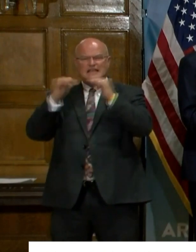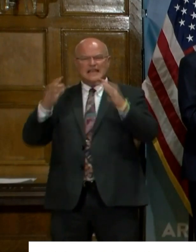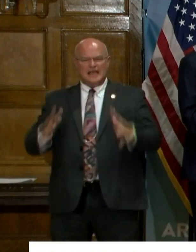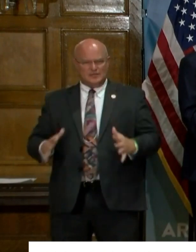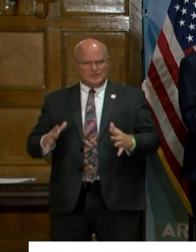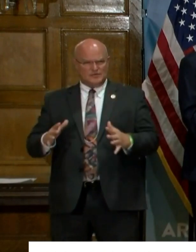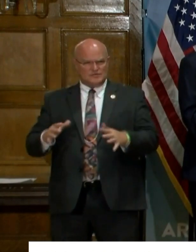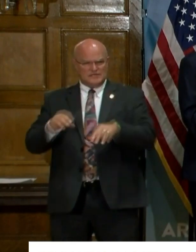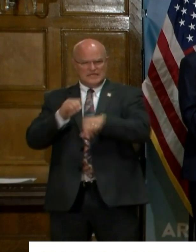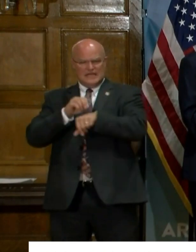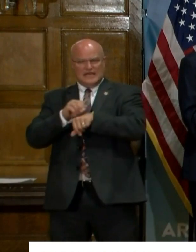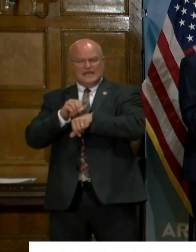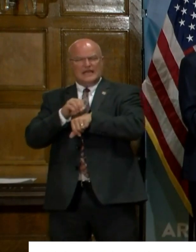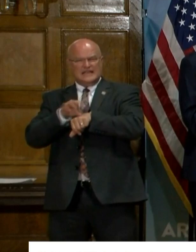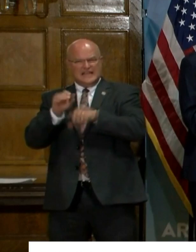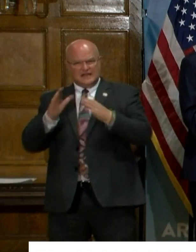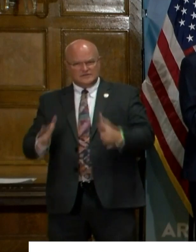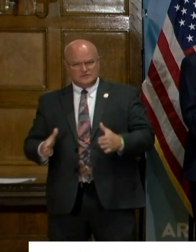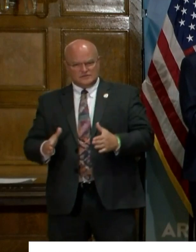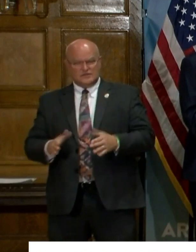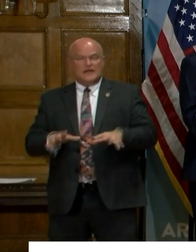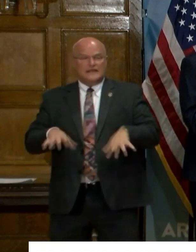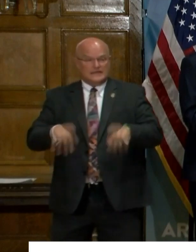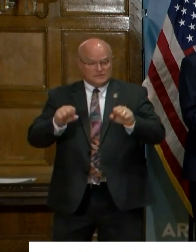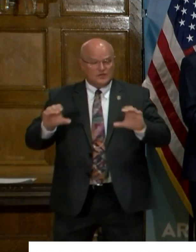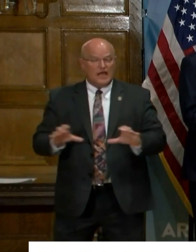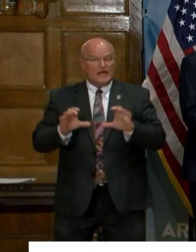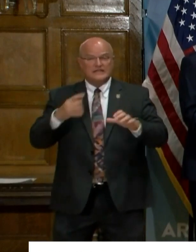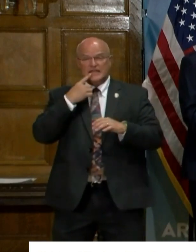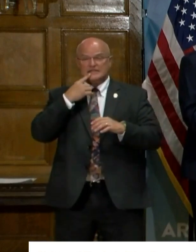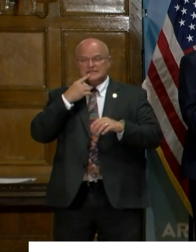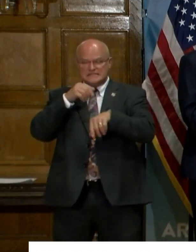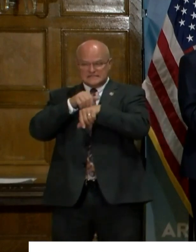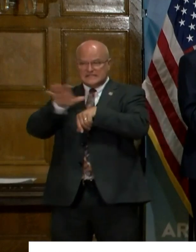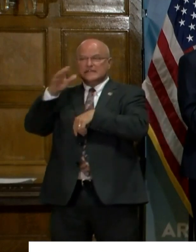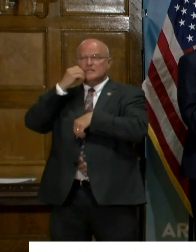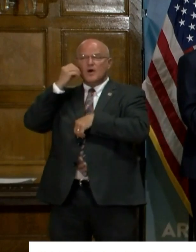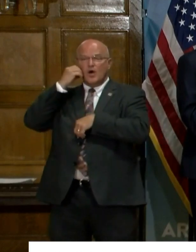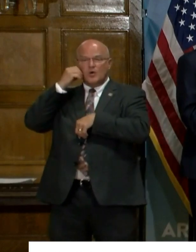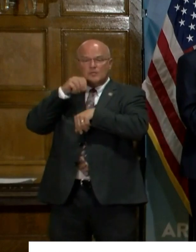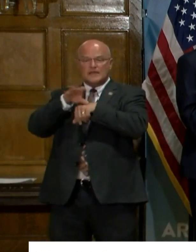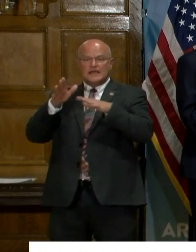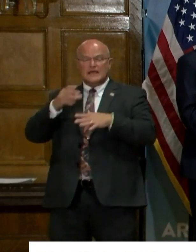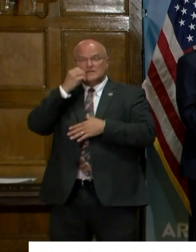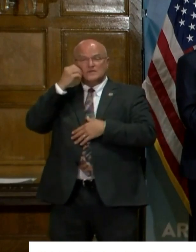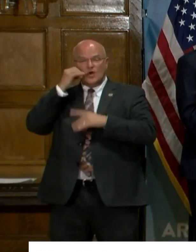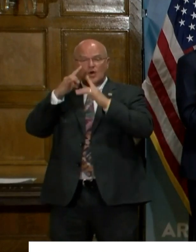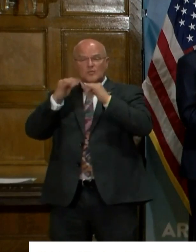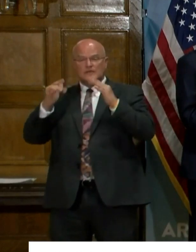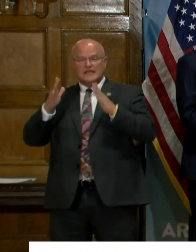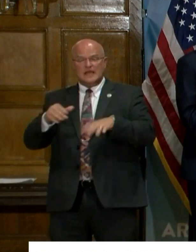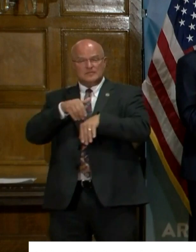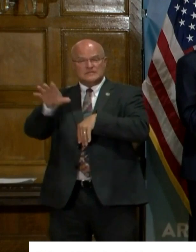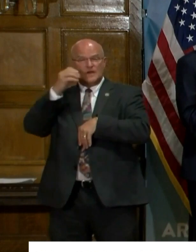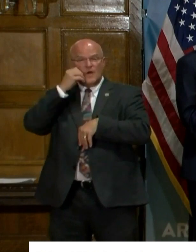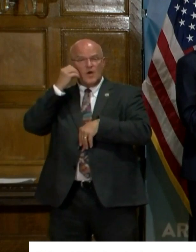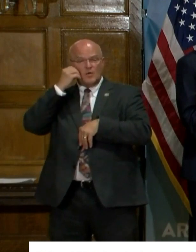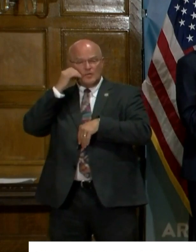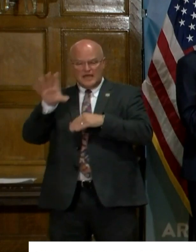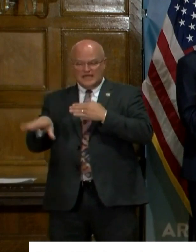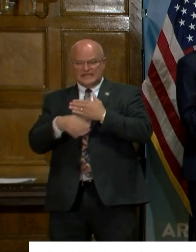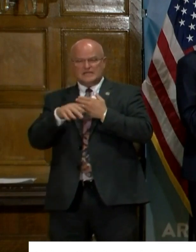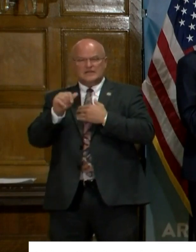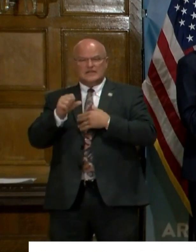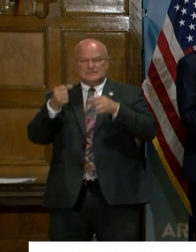counselor. They took action. They initially sent campers home and some counselors home, and then as they had additional cases,